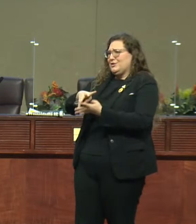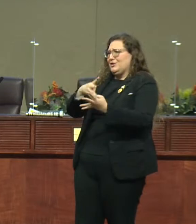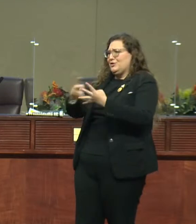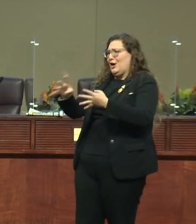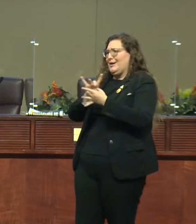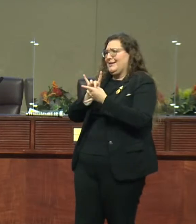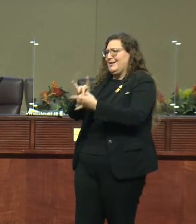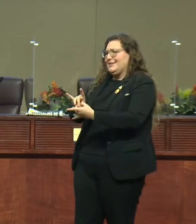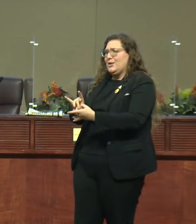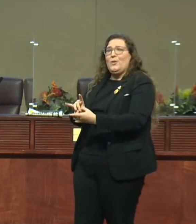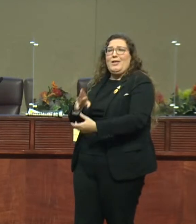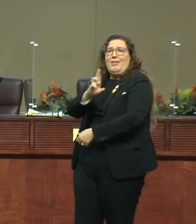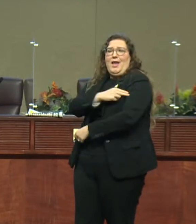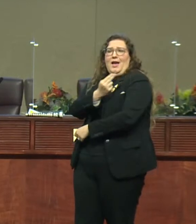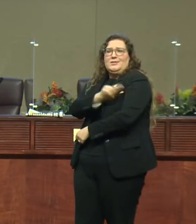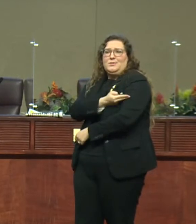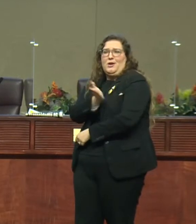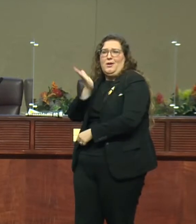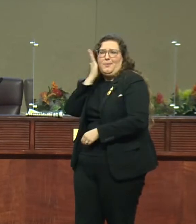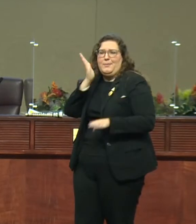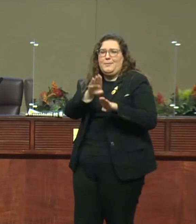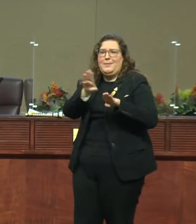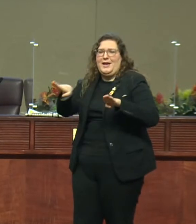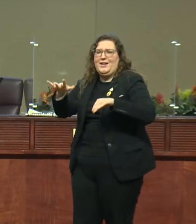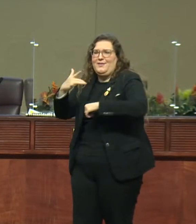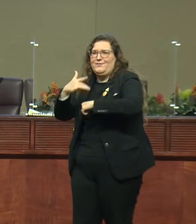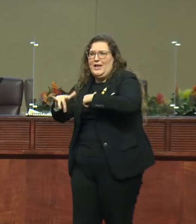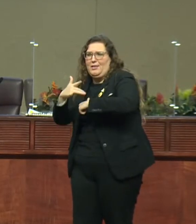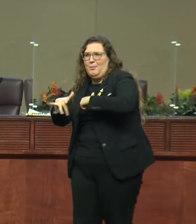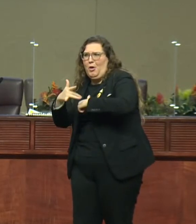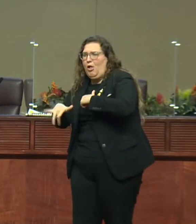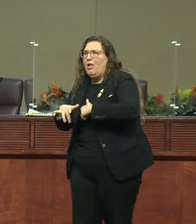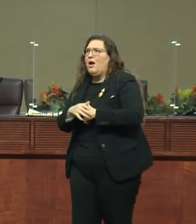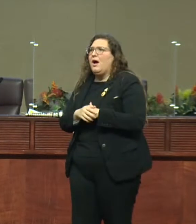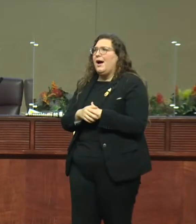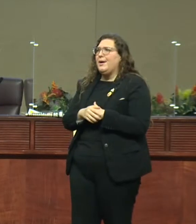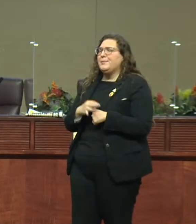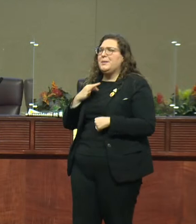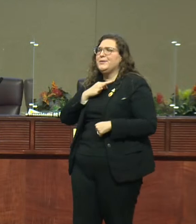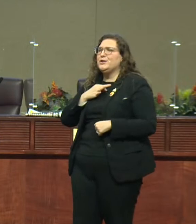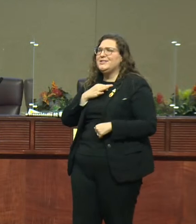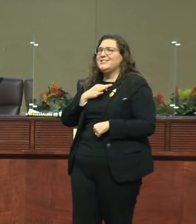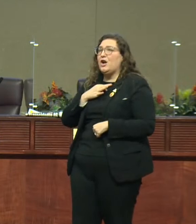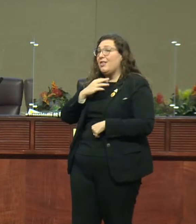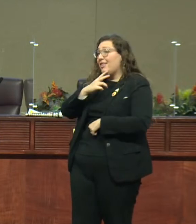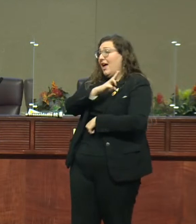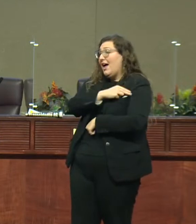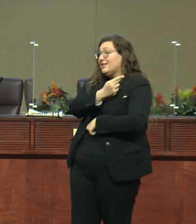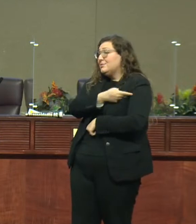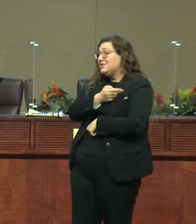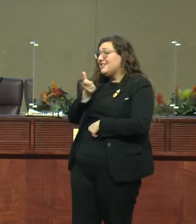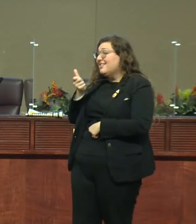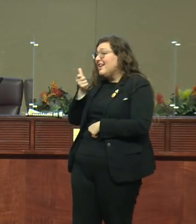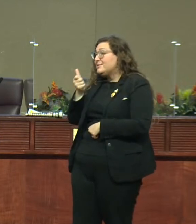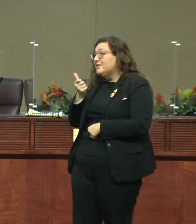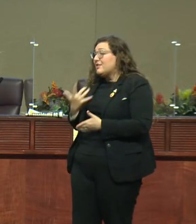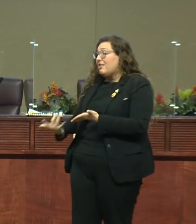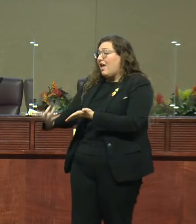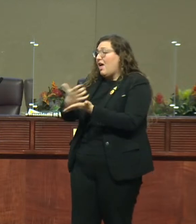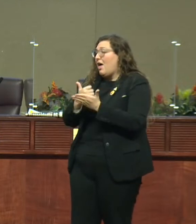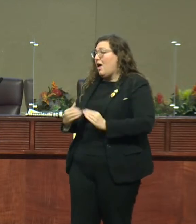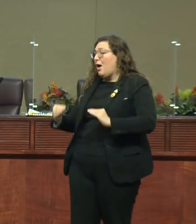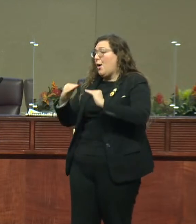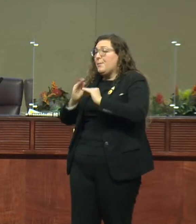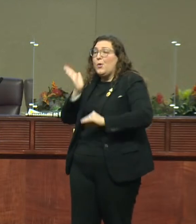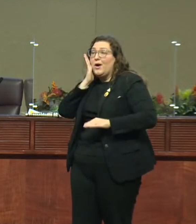like the total number of available beds fluctuated a little bit. Is that because the hospitals are able to increase beds? And is there a